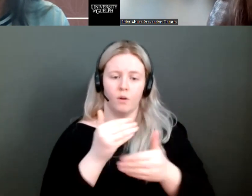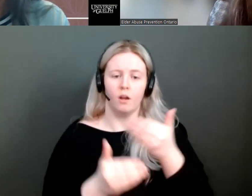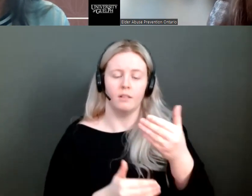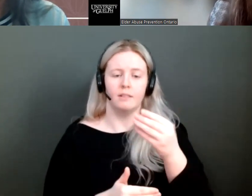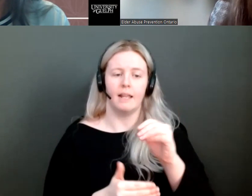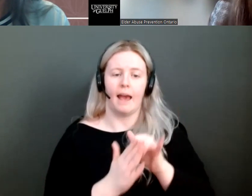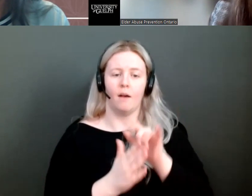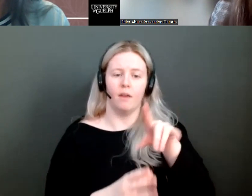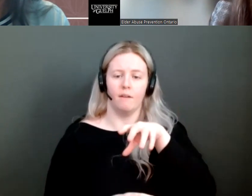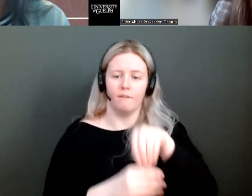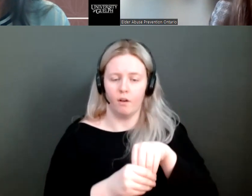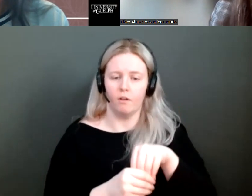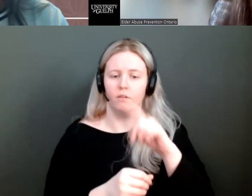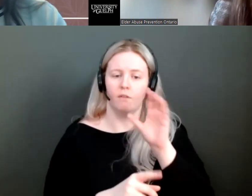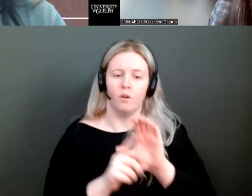across Canada?